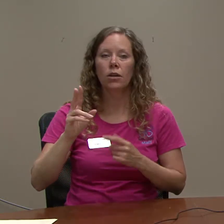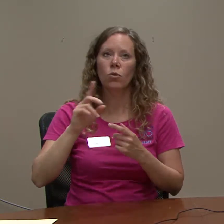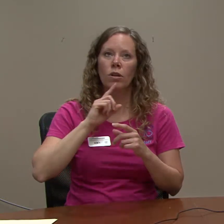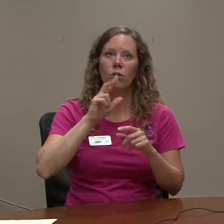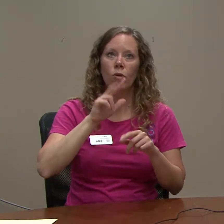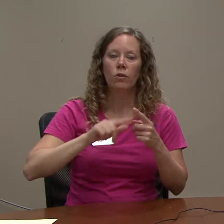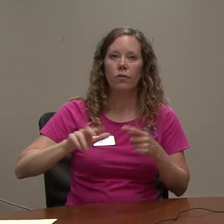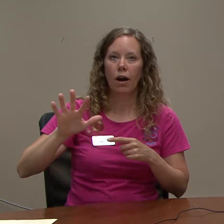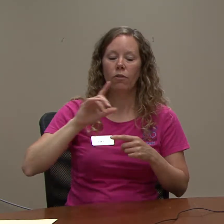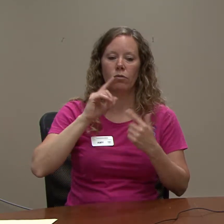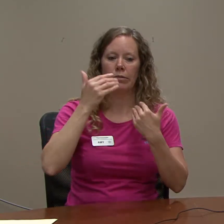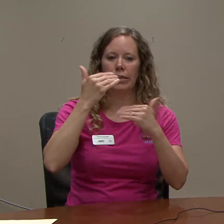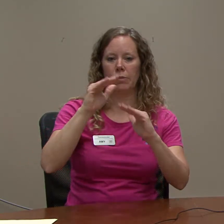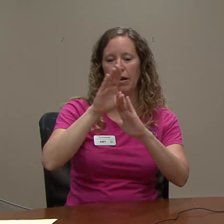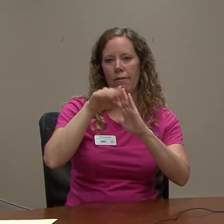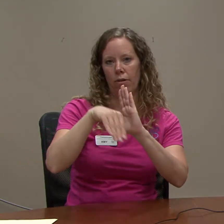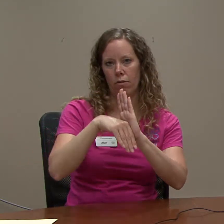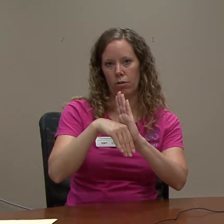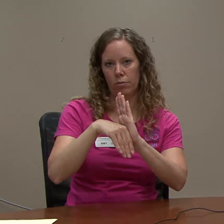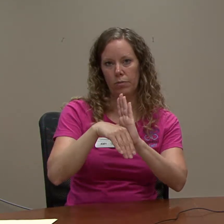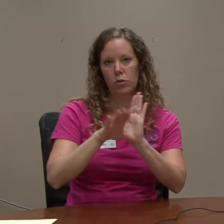So